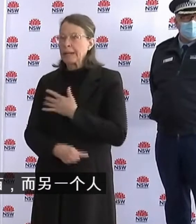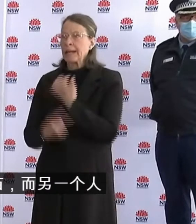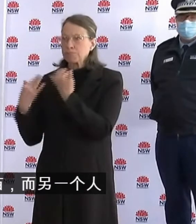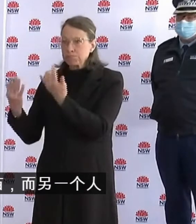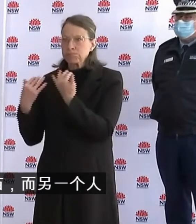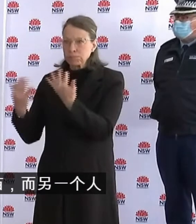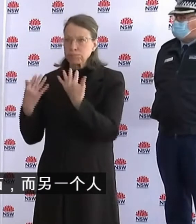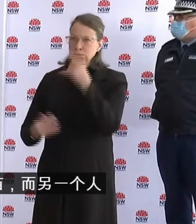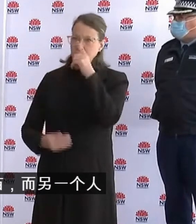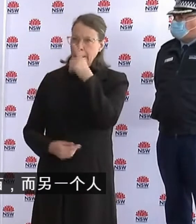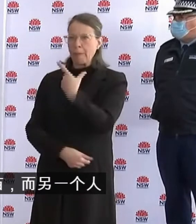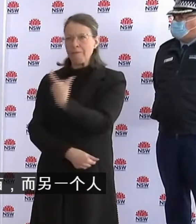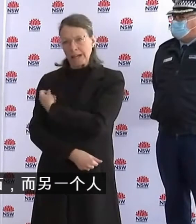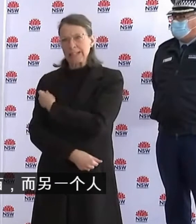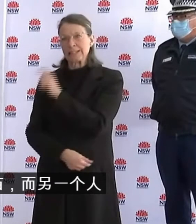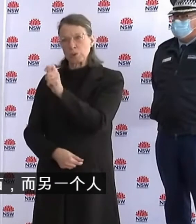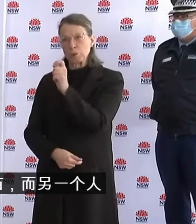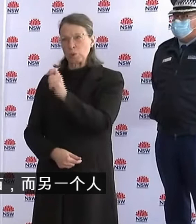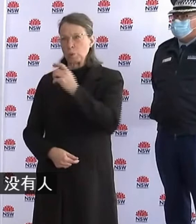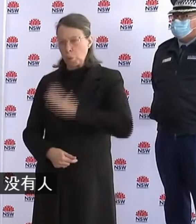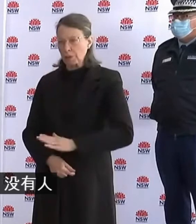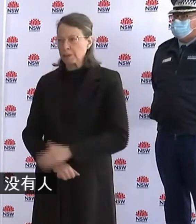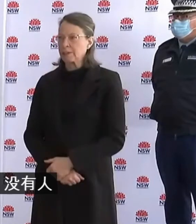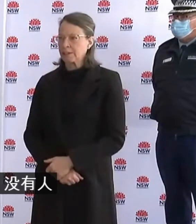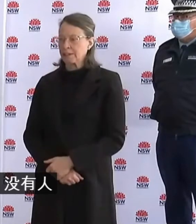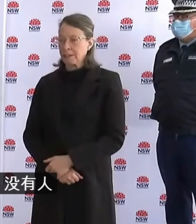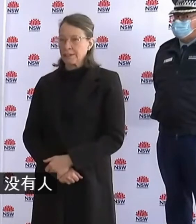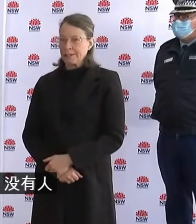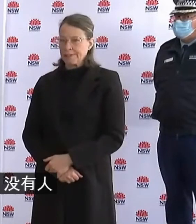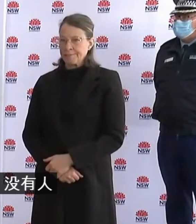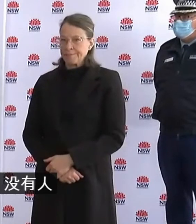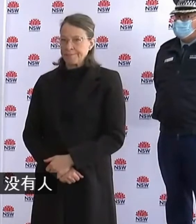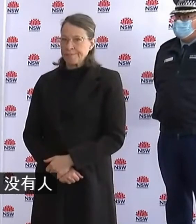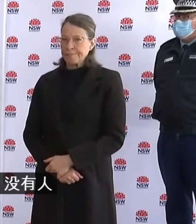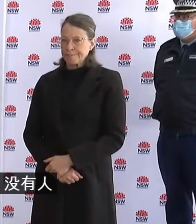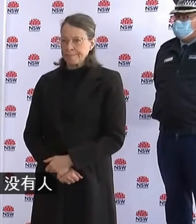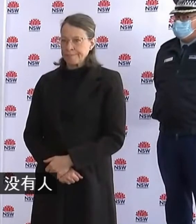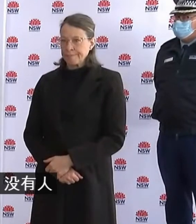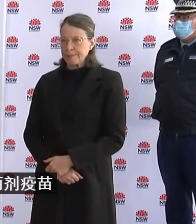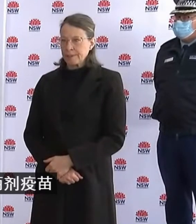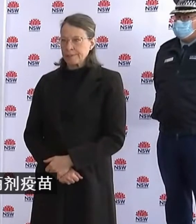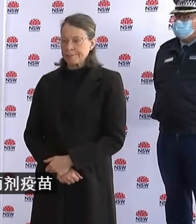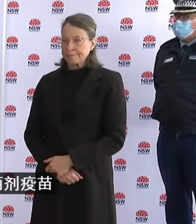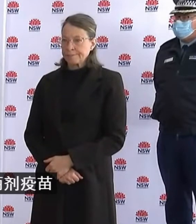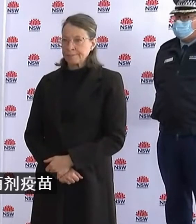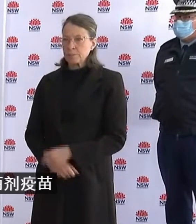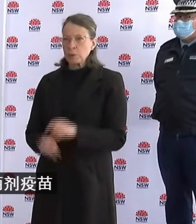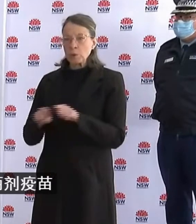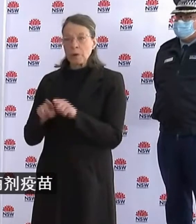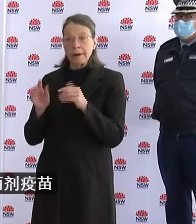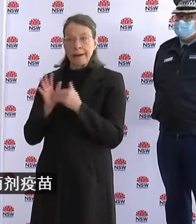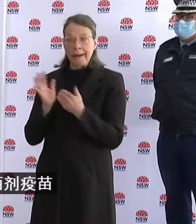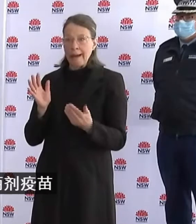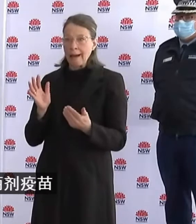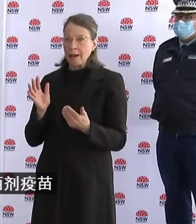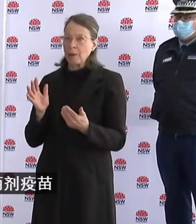population vaccinated as quickly as we can. And the other one bit of positive news is, as I understand it, there is nobody currently in intensive care who's